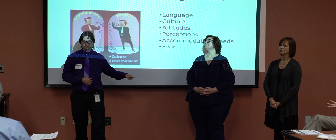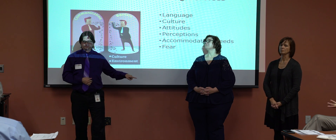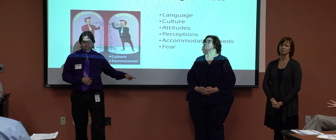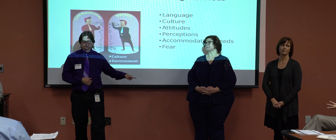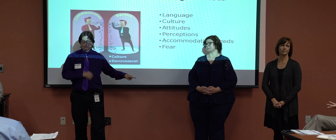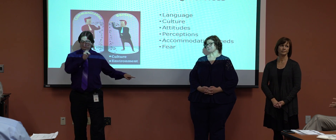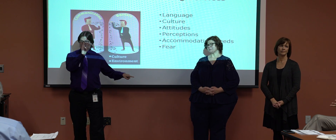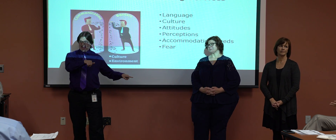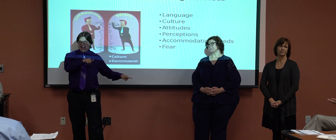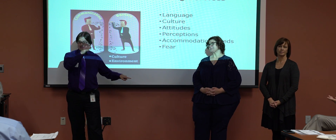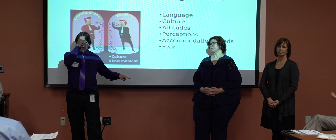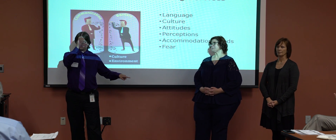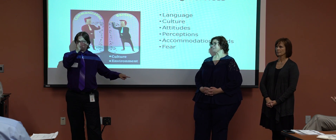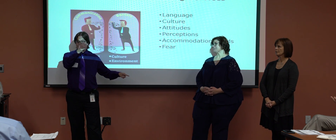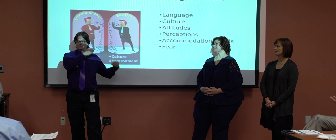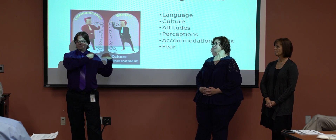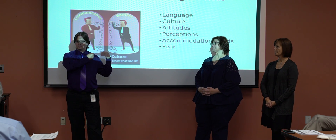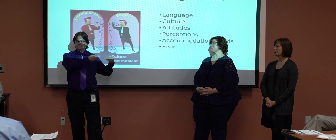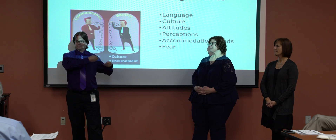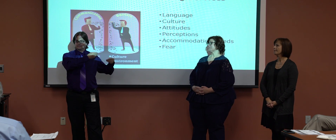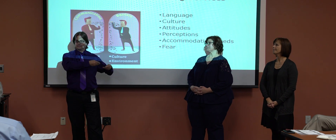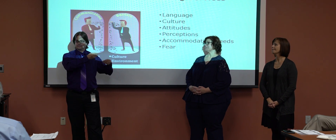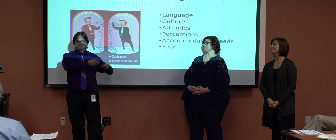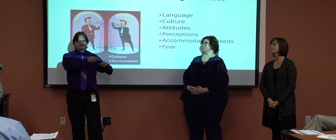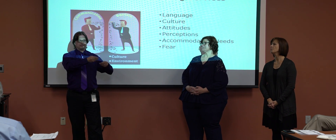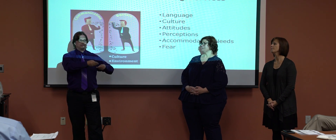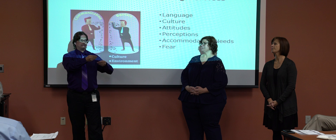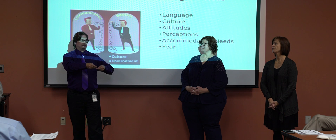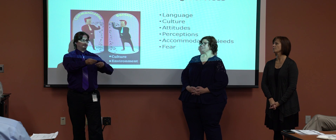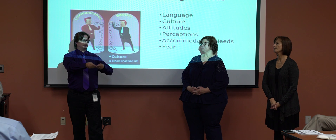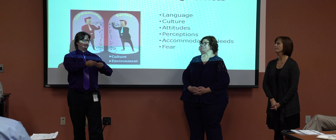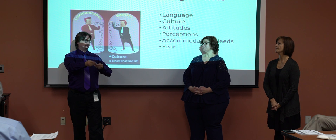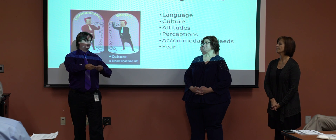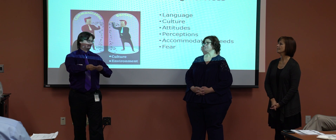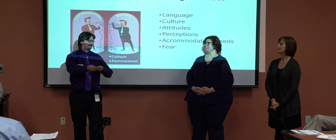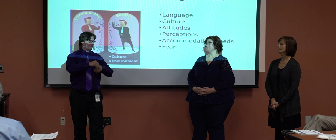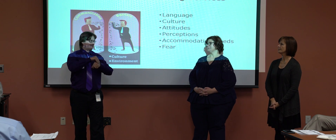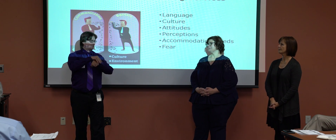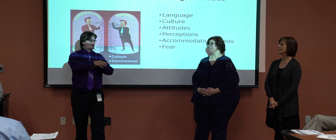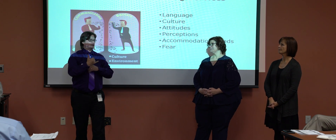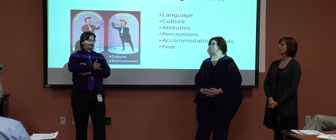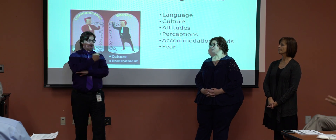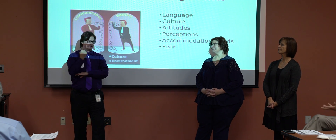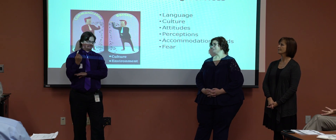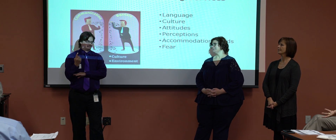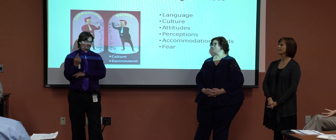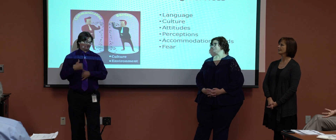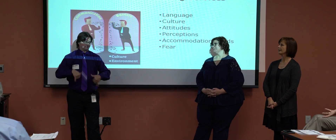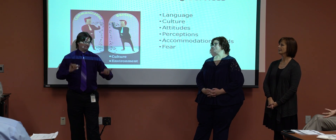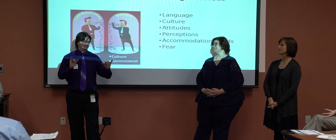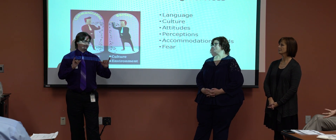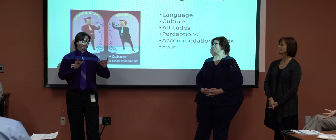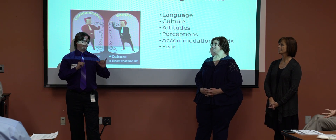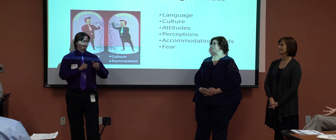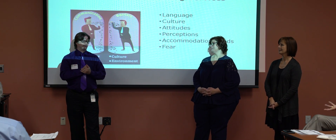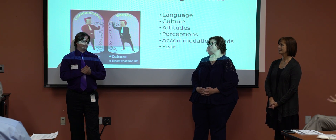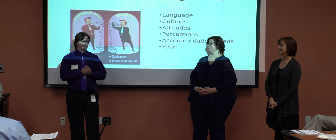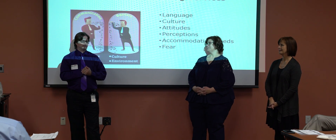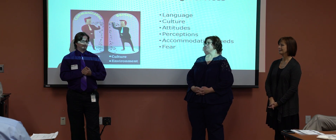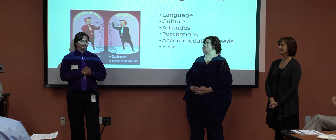They assumed that, taking that quote, that, deaf people can't speak, they don't have language, therefore they must be equal to